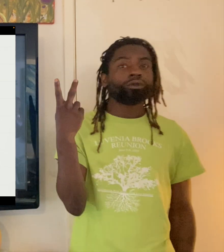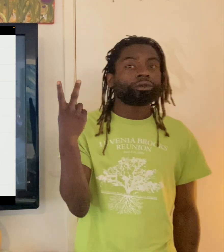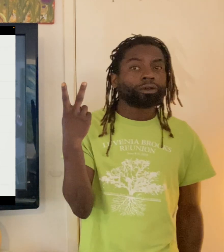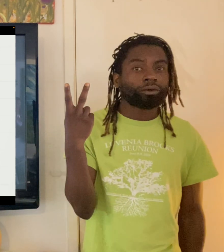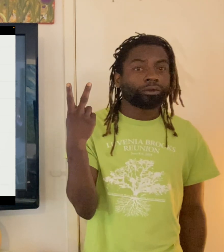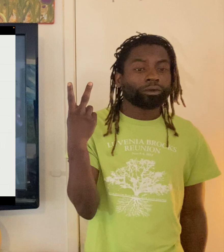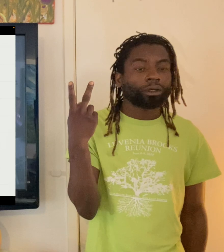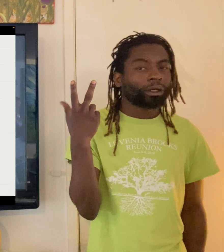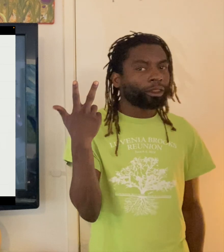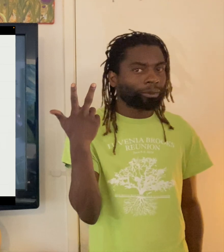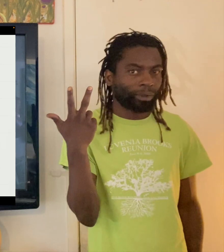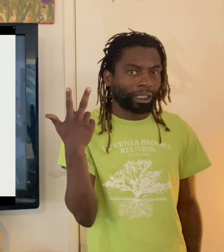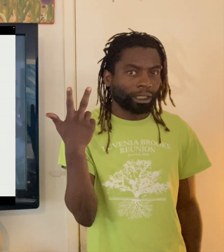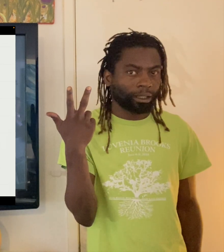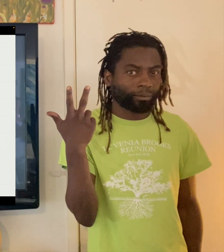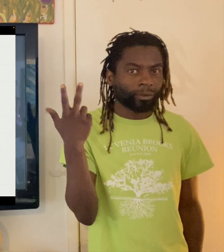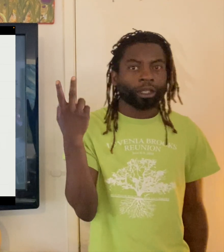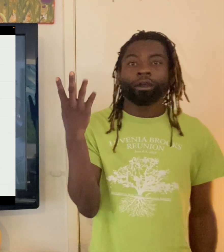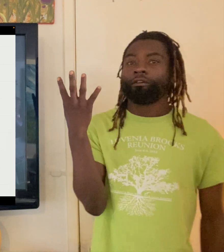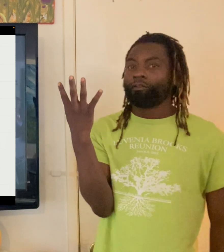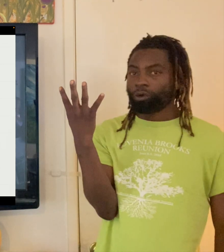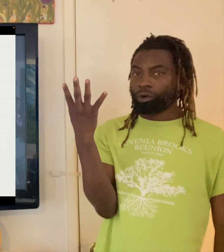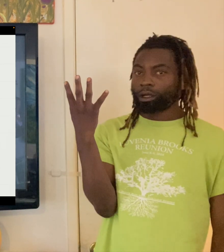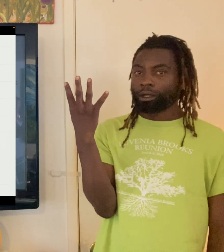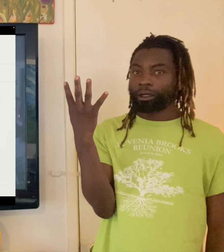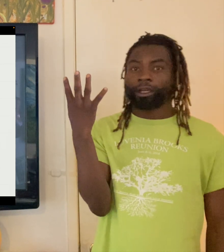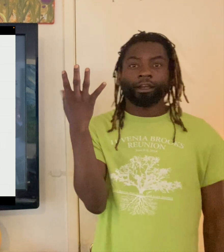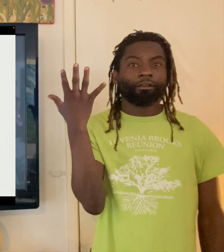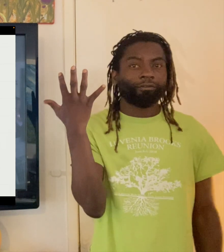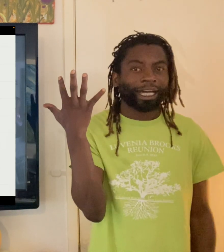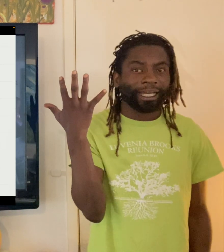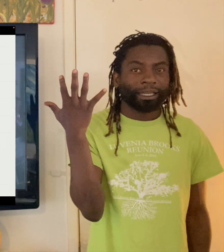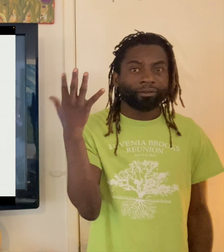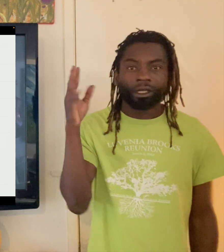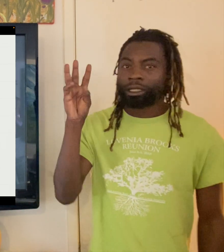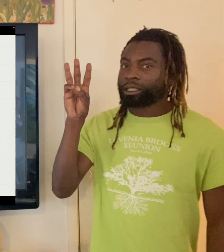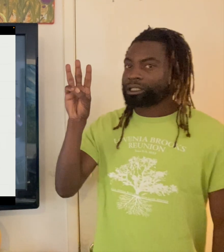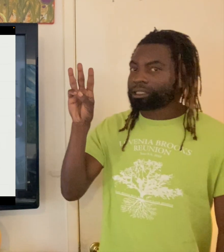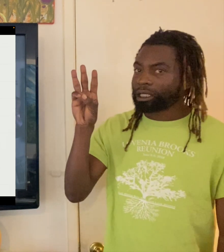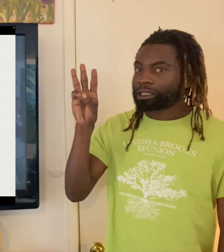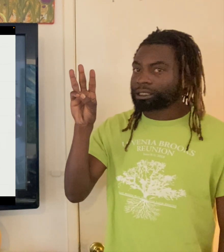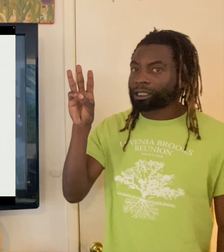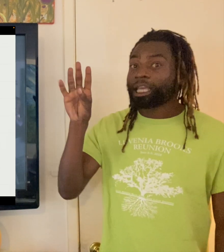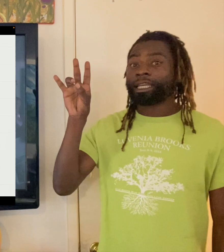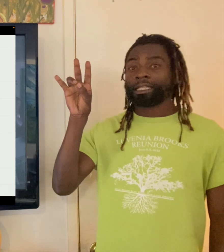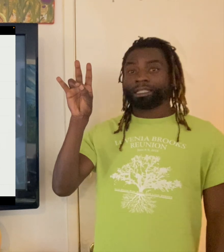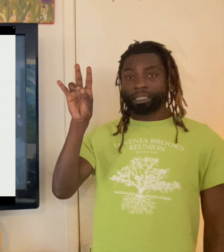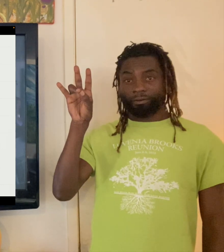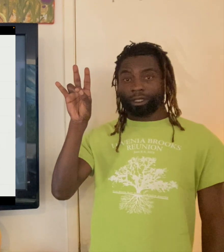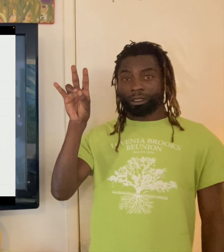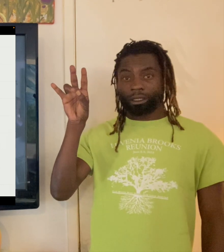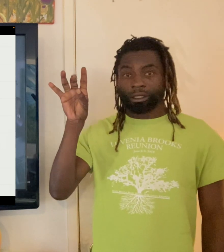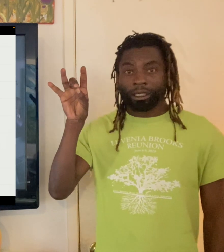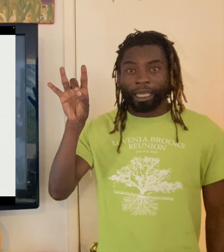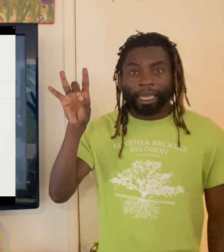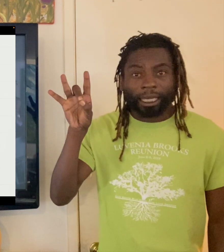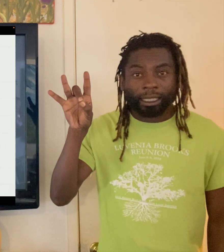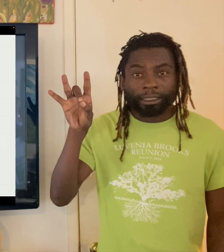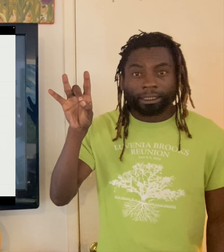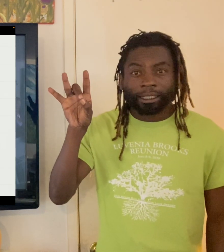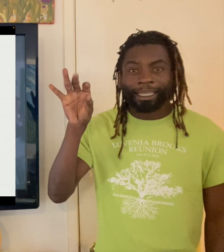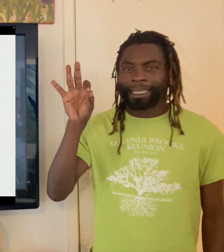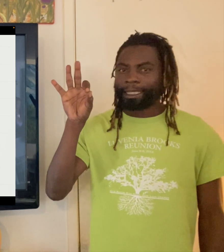1, 2, 3, 4, 5, 6,